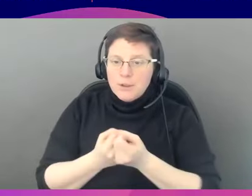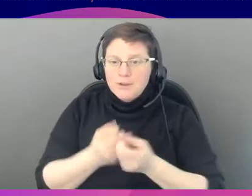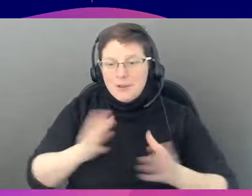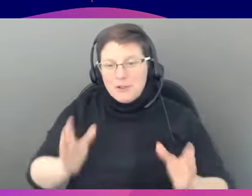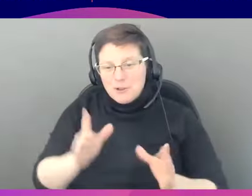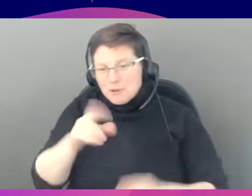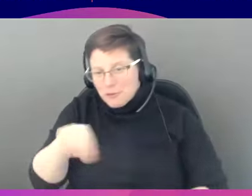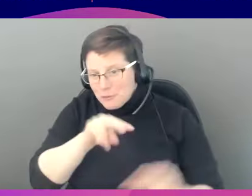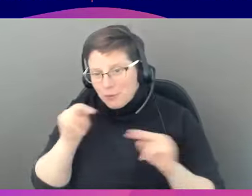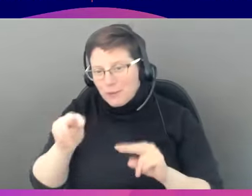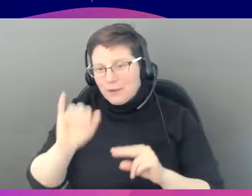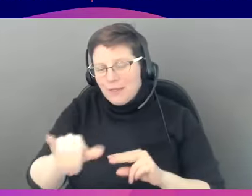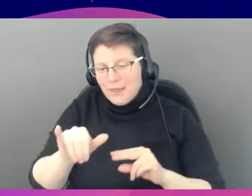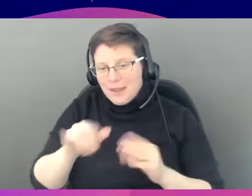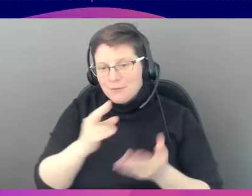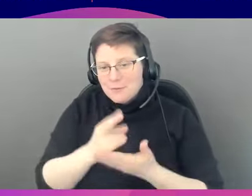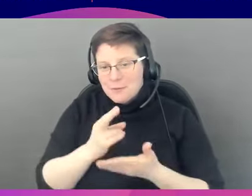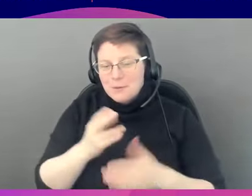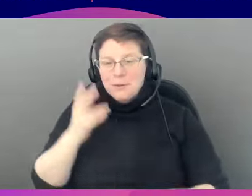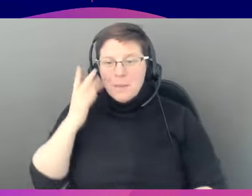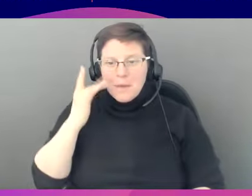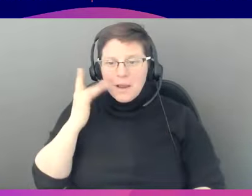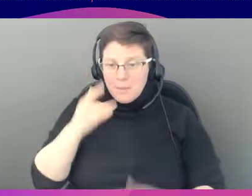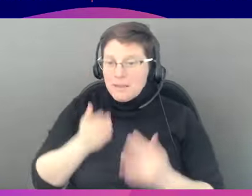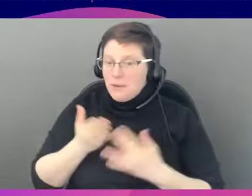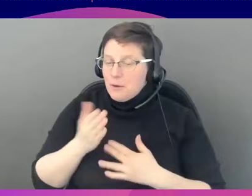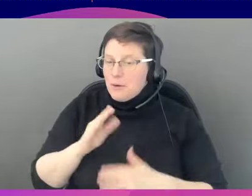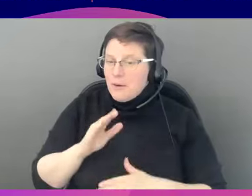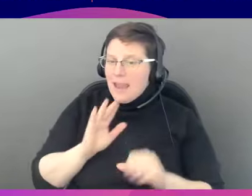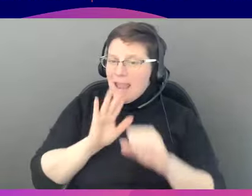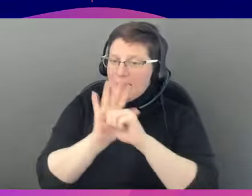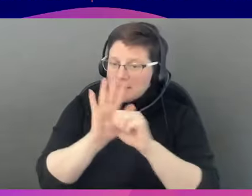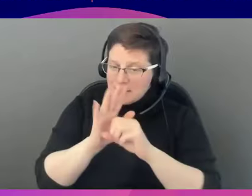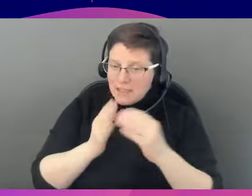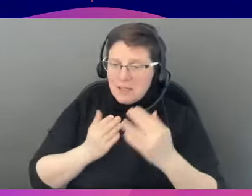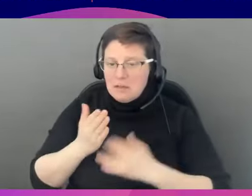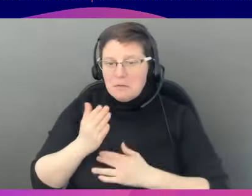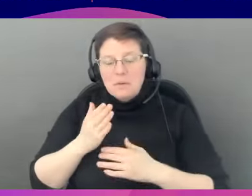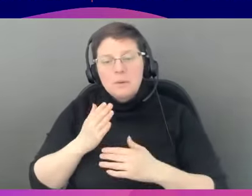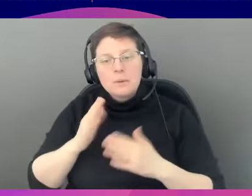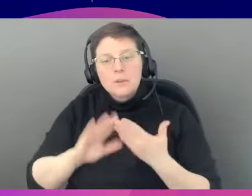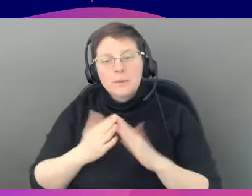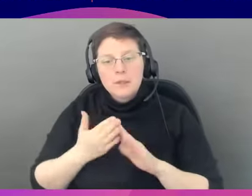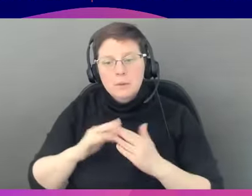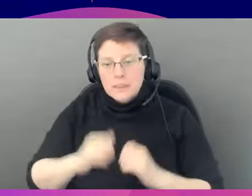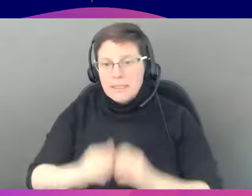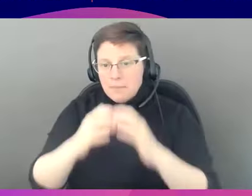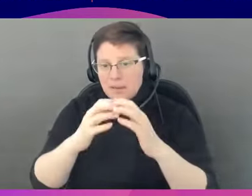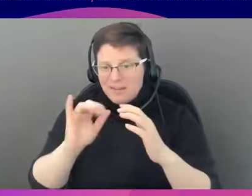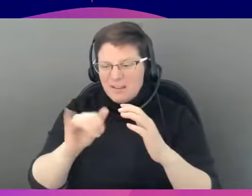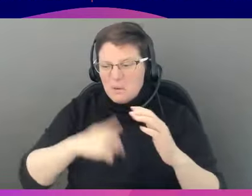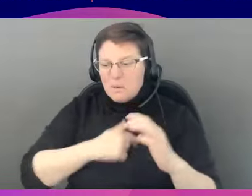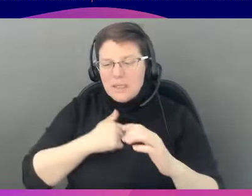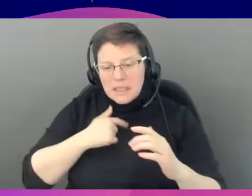Sorry, because that's through advocacy, through community building, we can actually raise that awareness that's